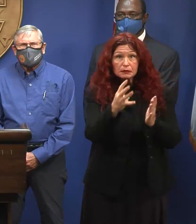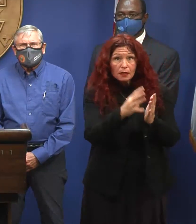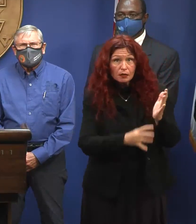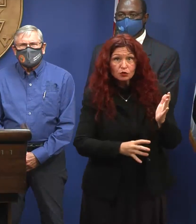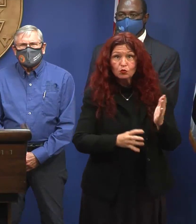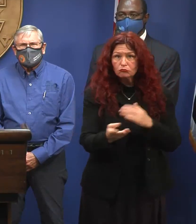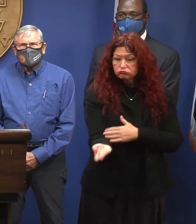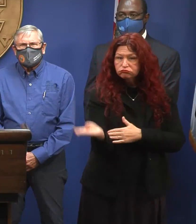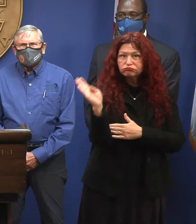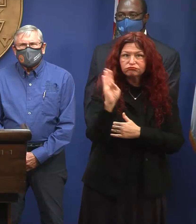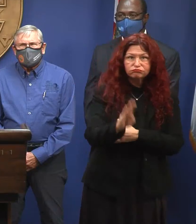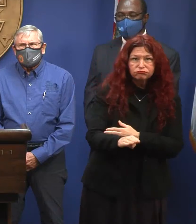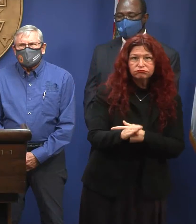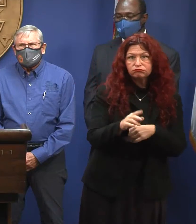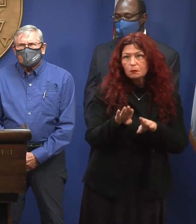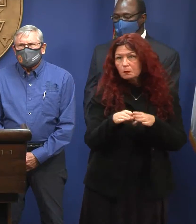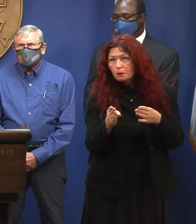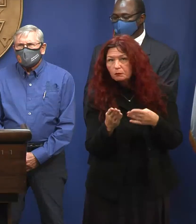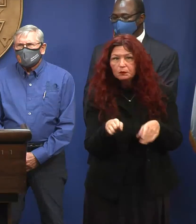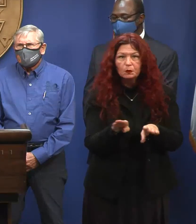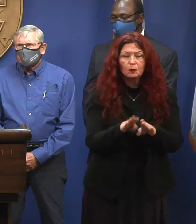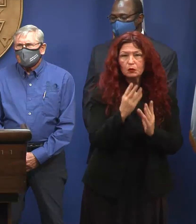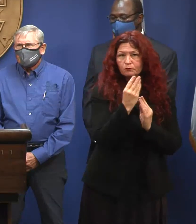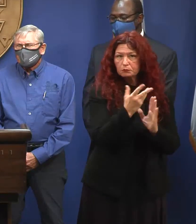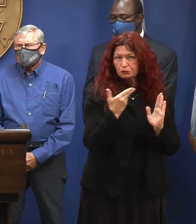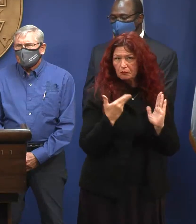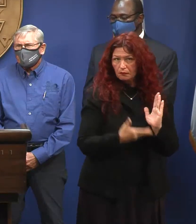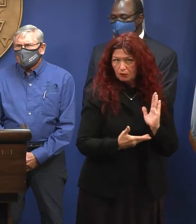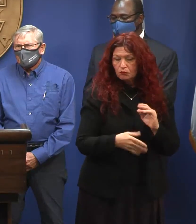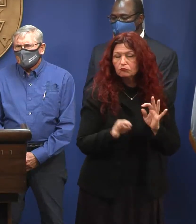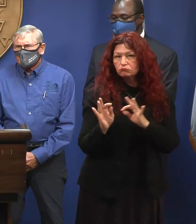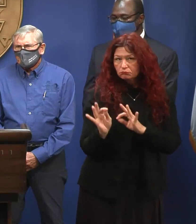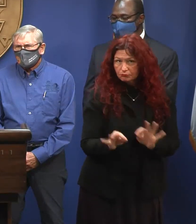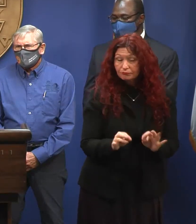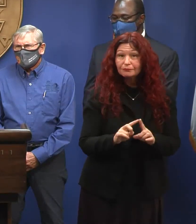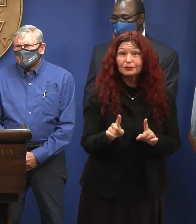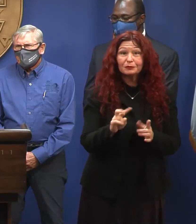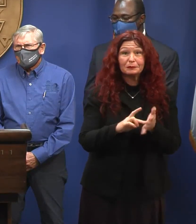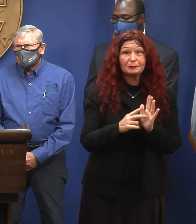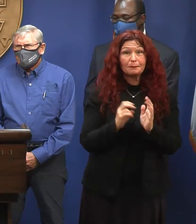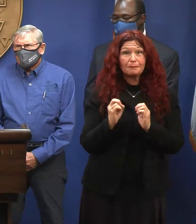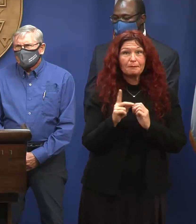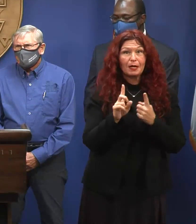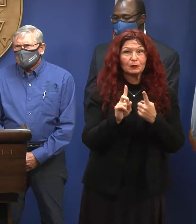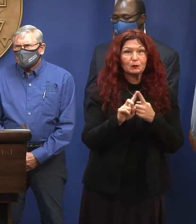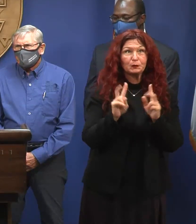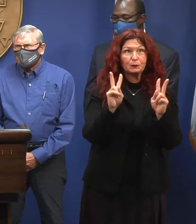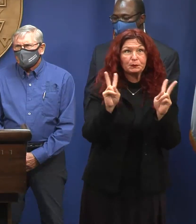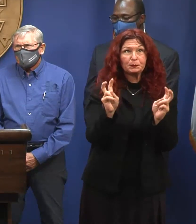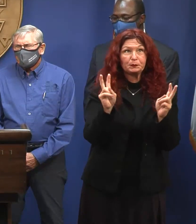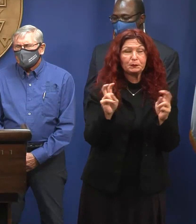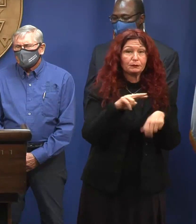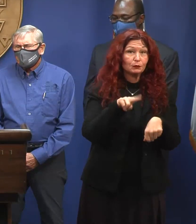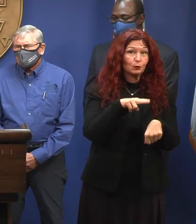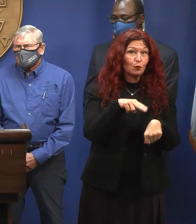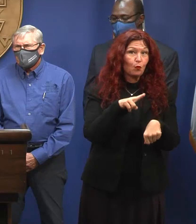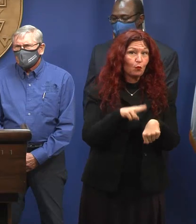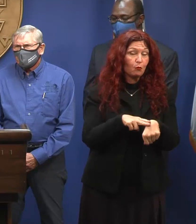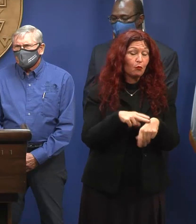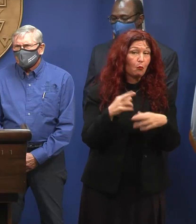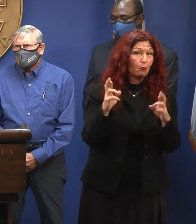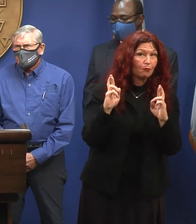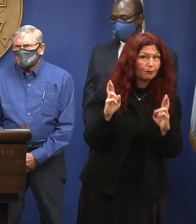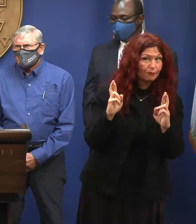to make sure you can take the shot. So we're making great progress on getting back to normal as we head into this hurricane season. But now